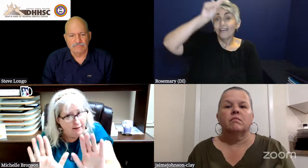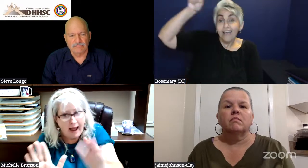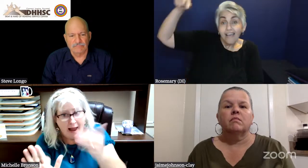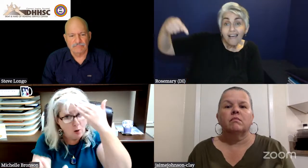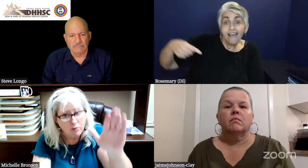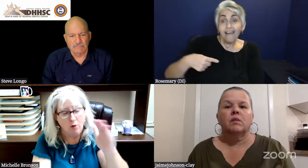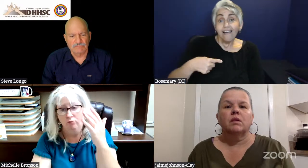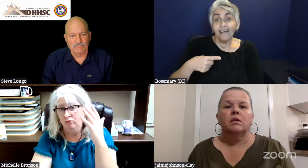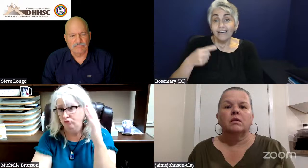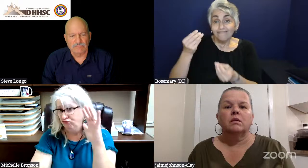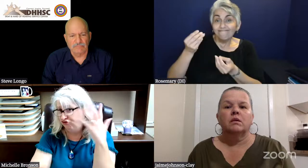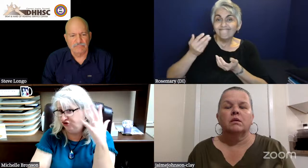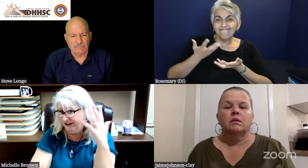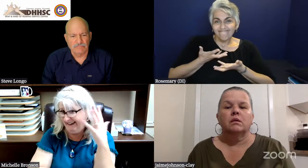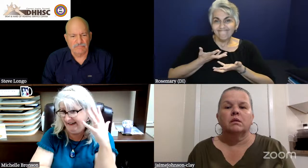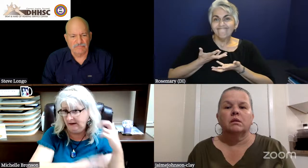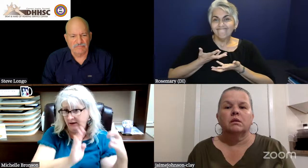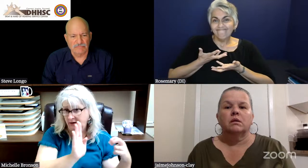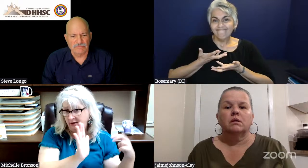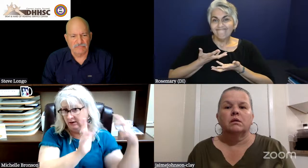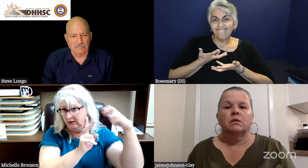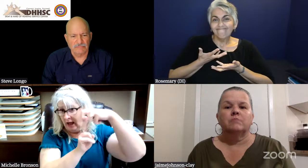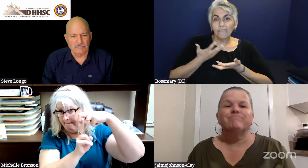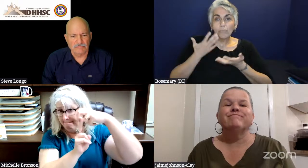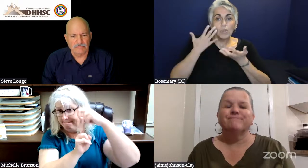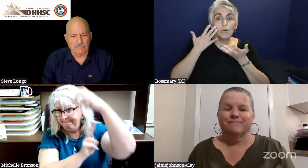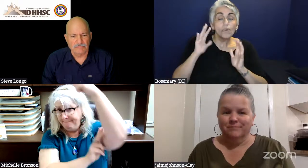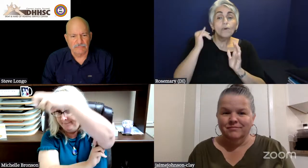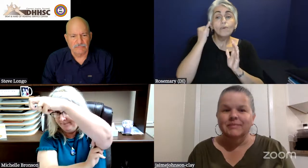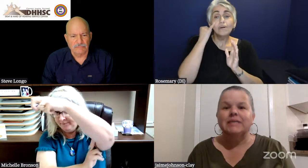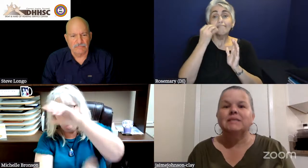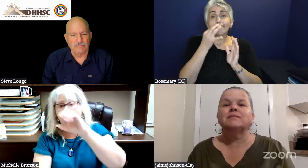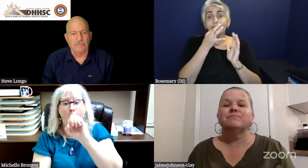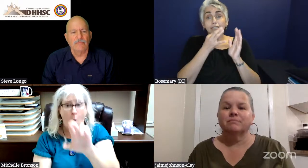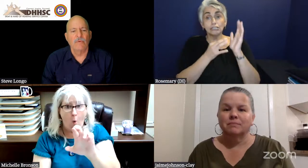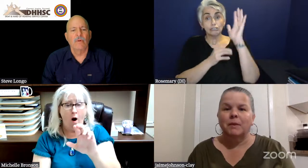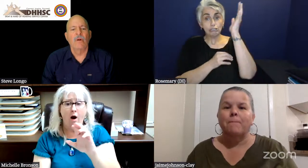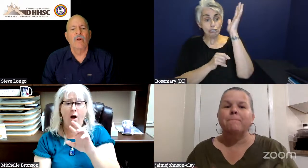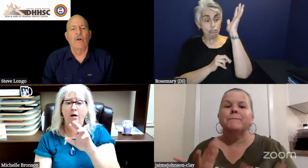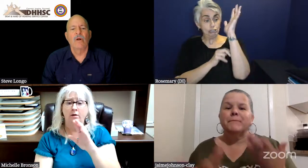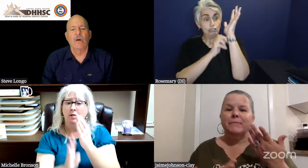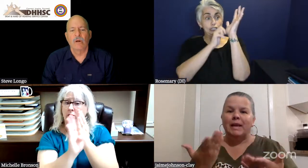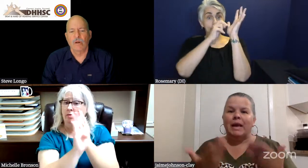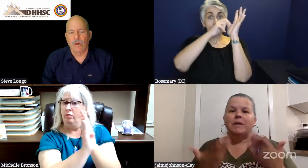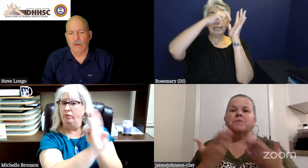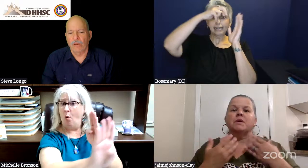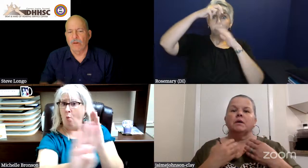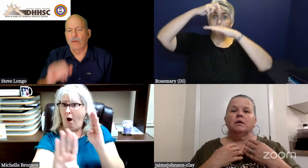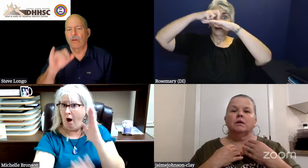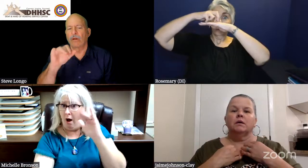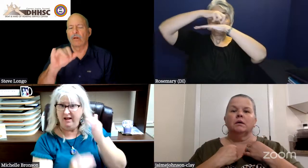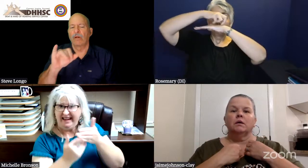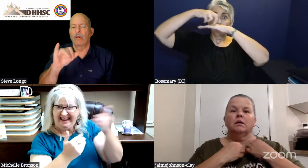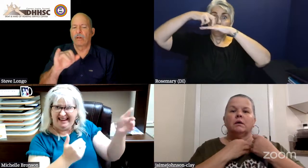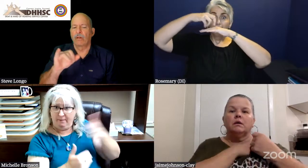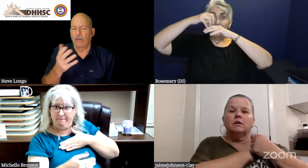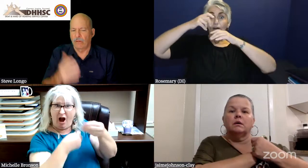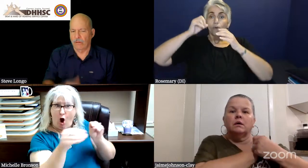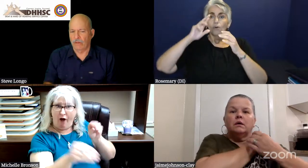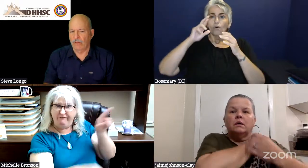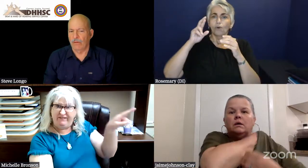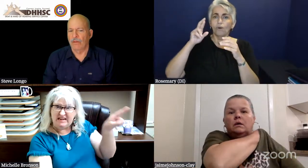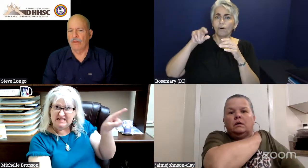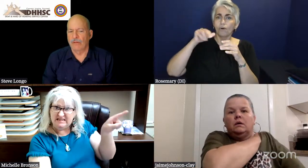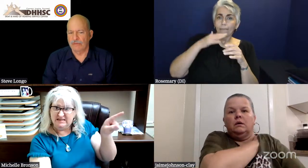destroyed, it had been ruined. So he came down and told me that that's what happened. I don't know if they got up by climbing